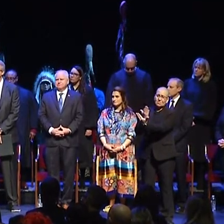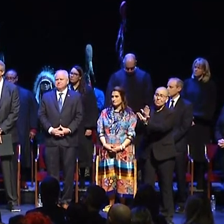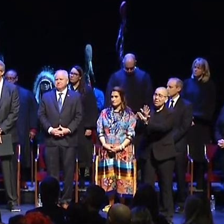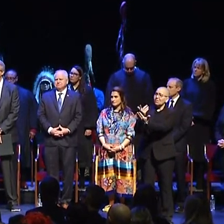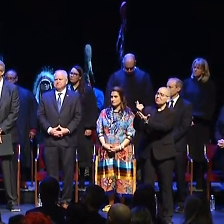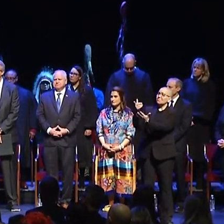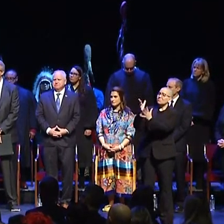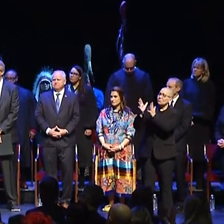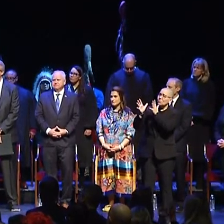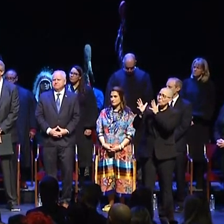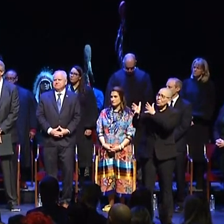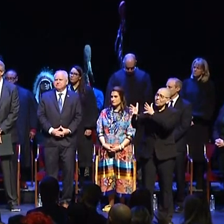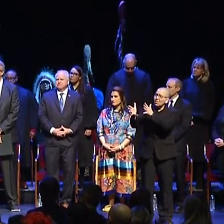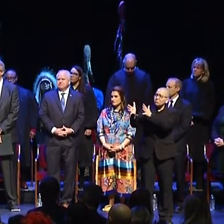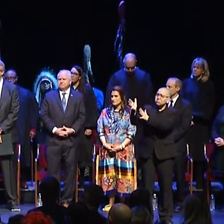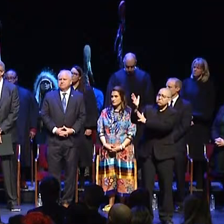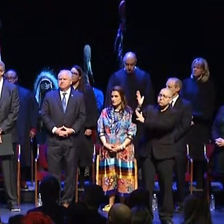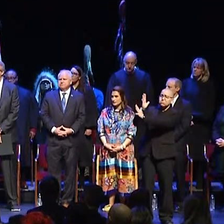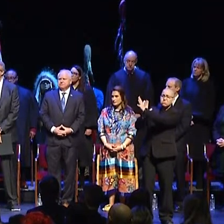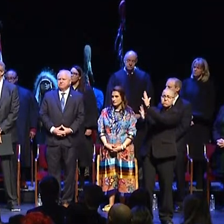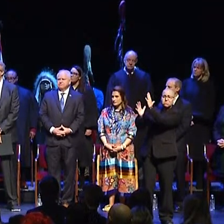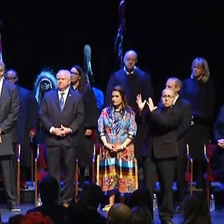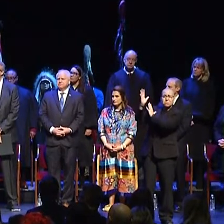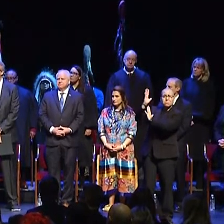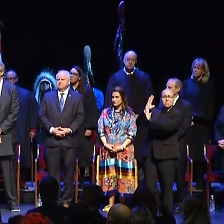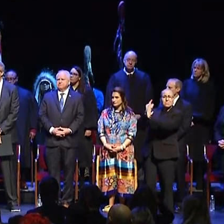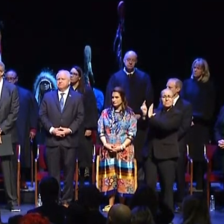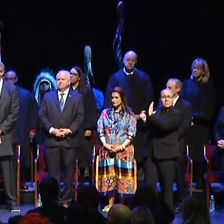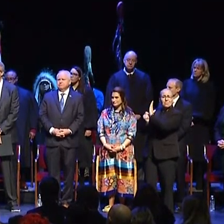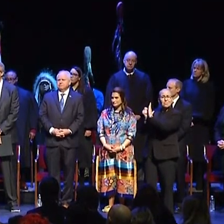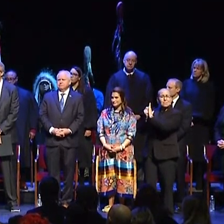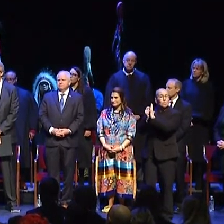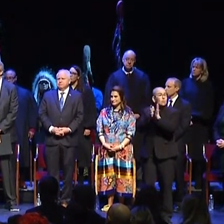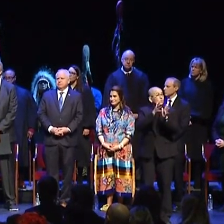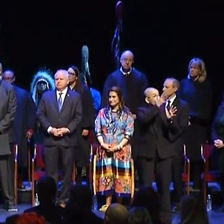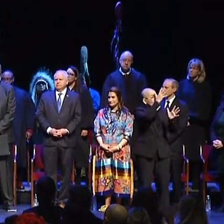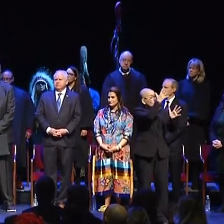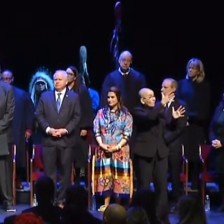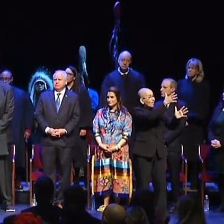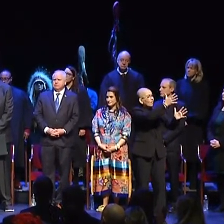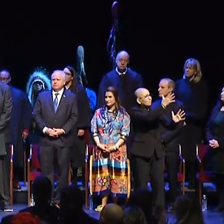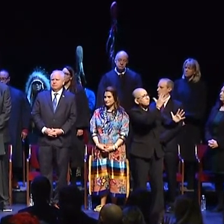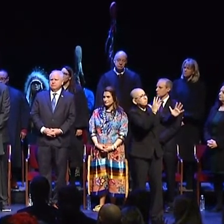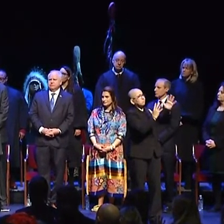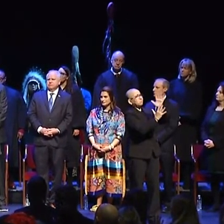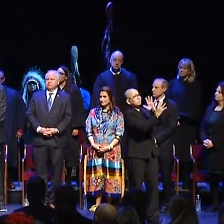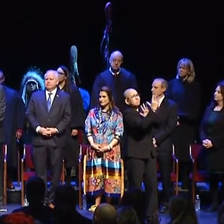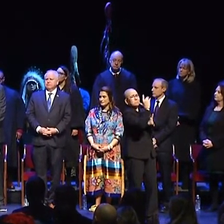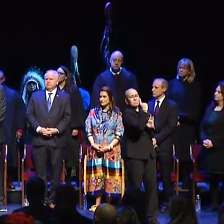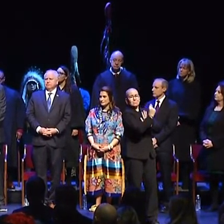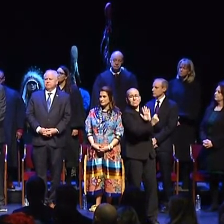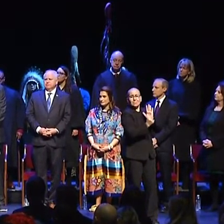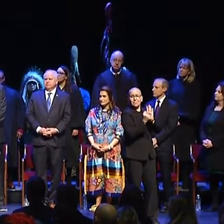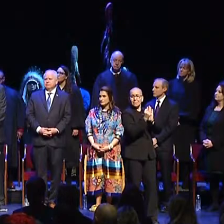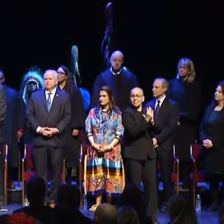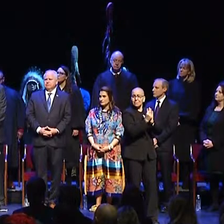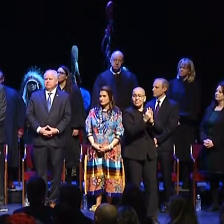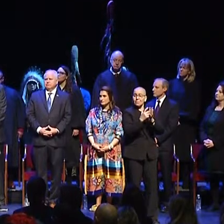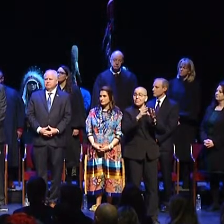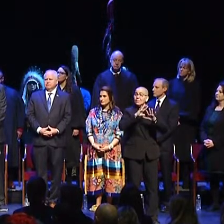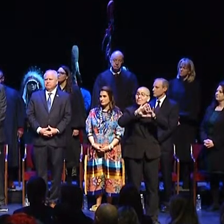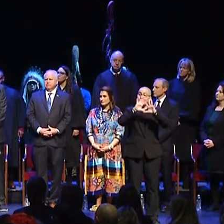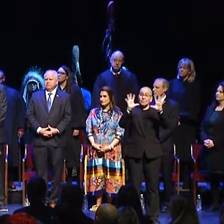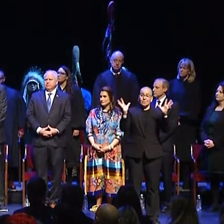to the beginning of time, and to our grandfathers back to the beginning of time. And then finally, to that most kind